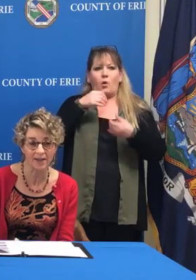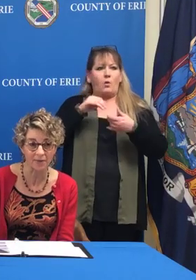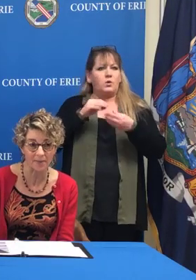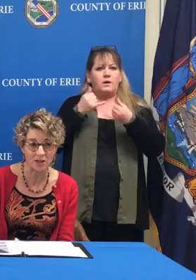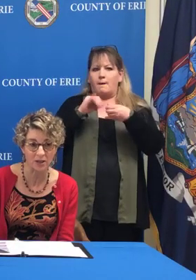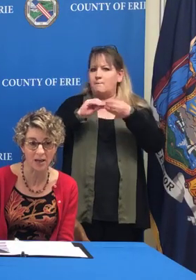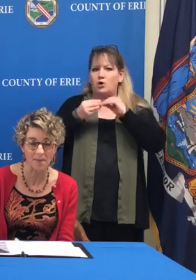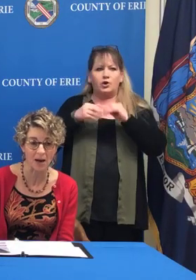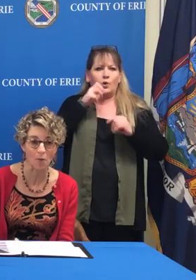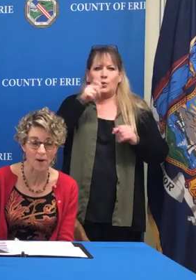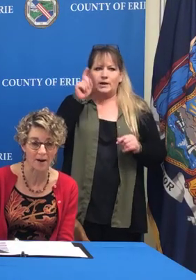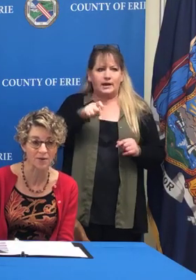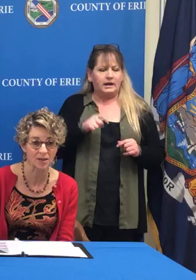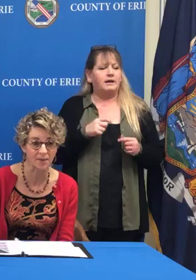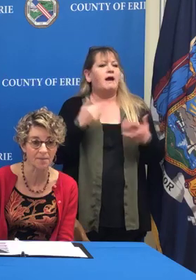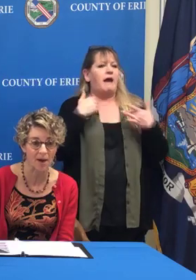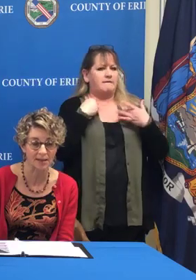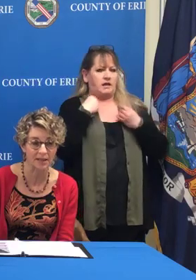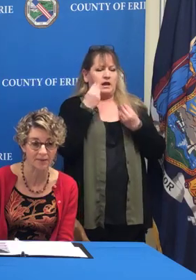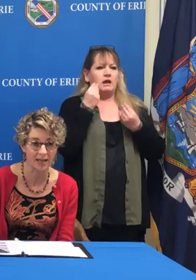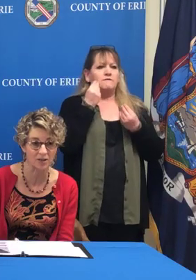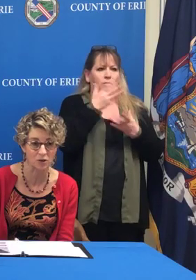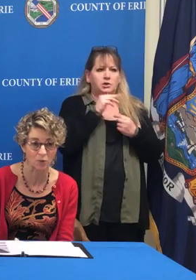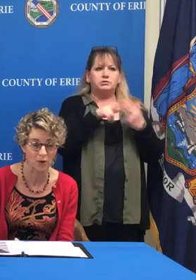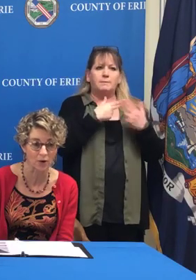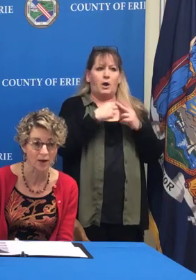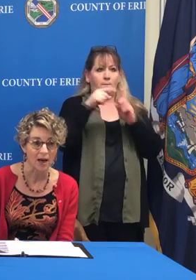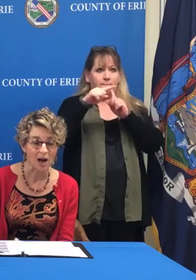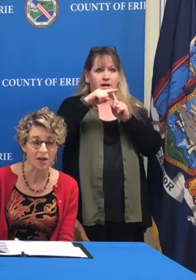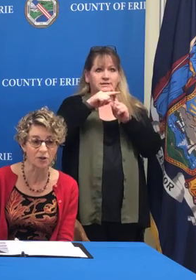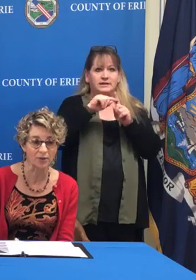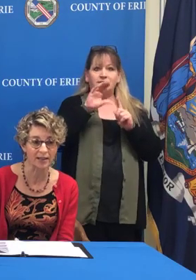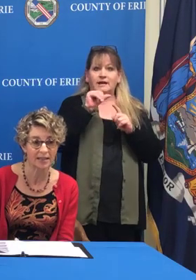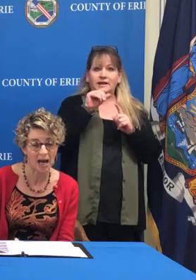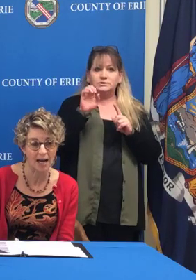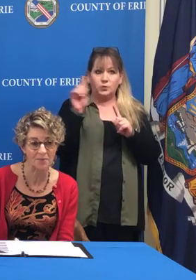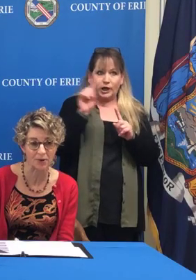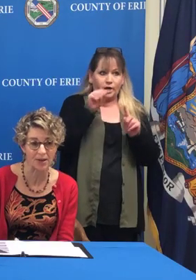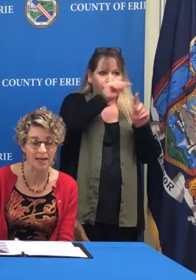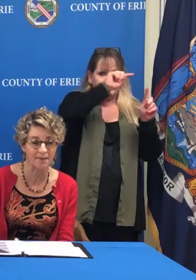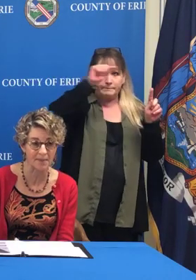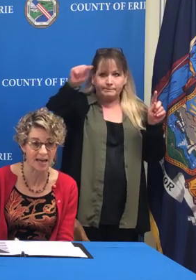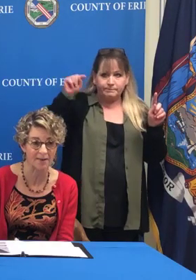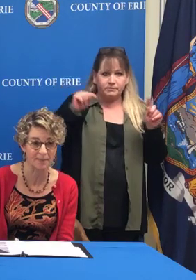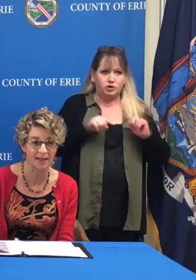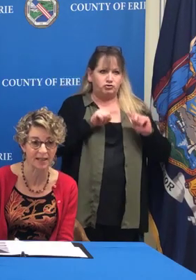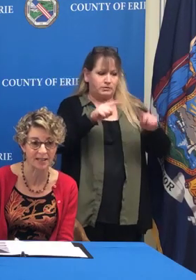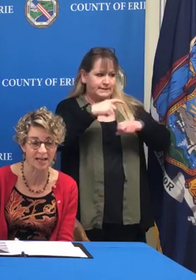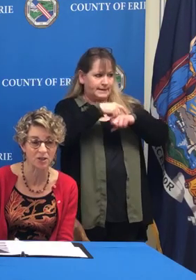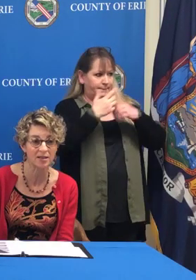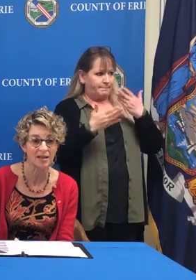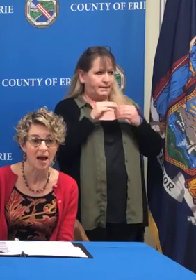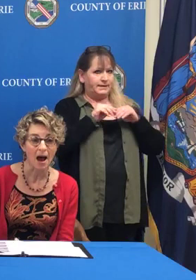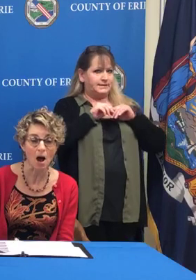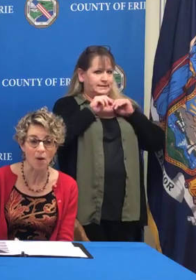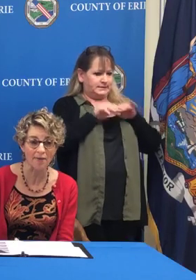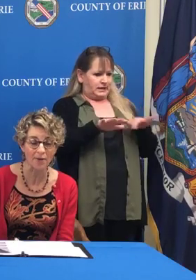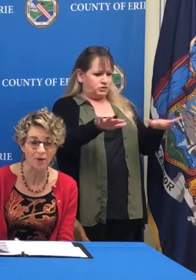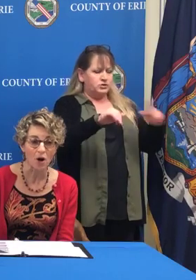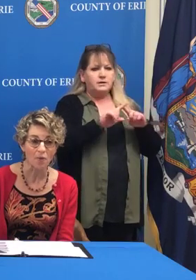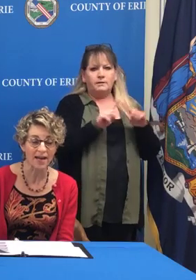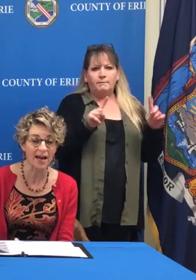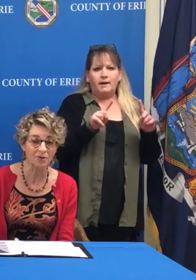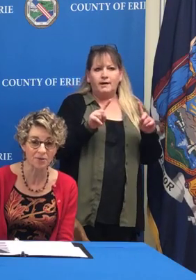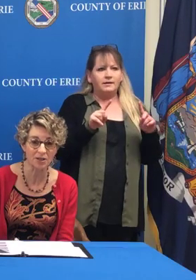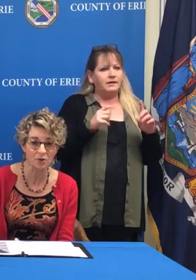have information about where some of the positive cases were during the time where they may have been contagious.